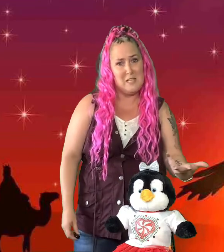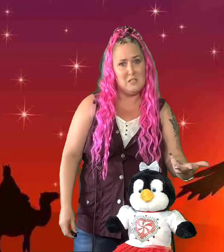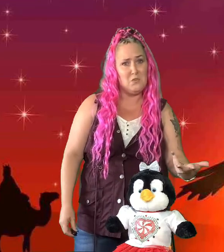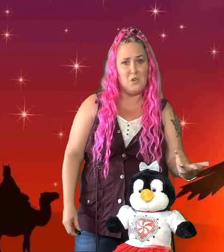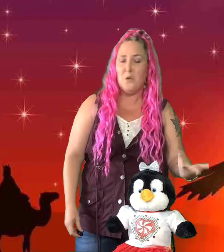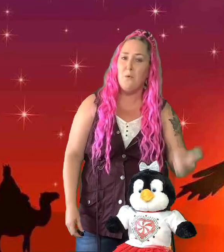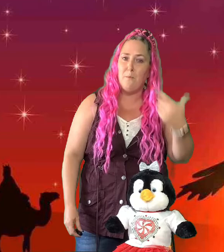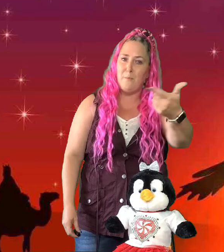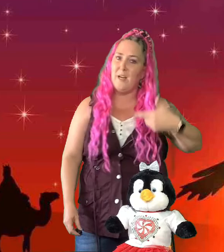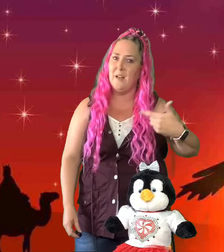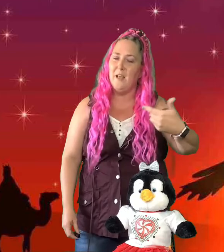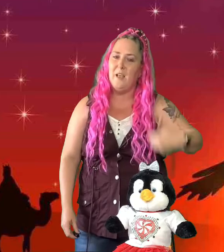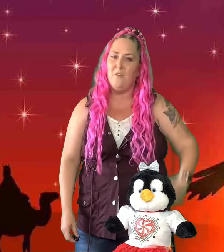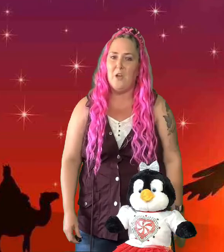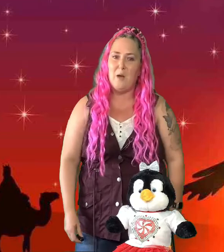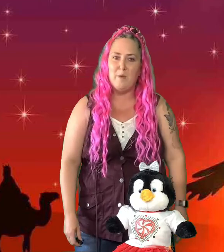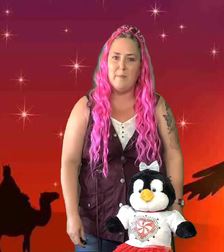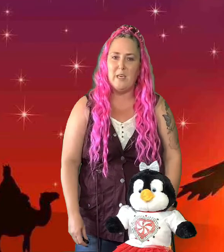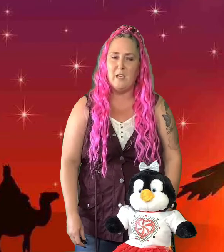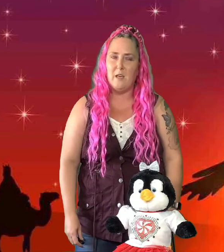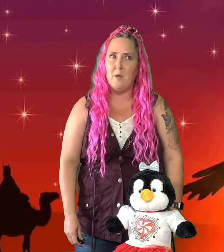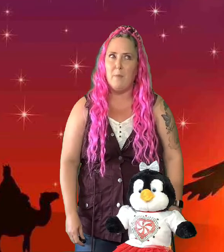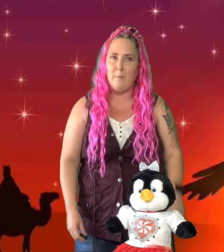sense for you. But if you copy me, it might be